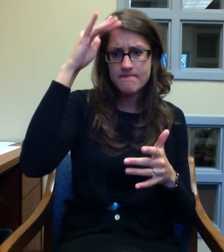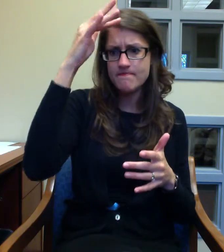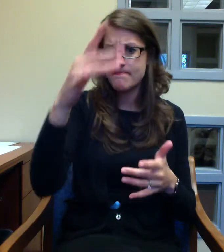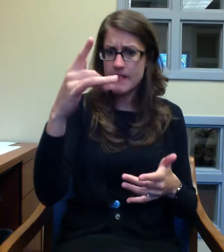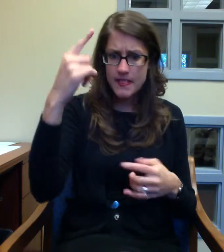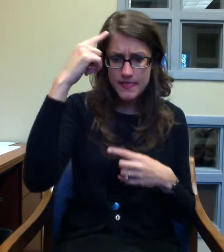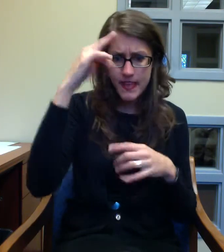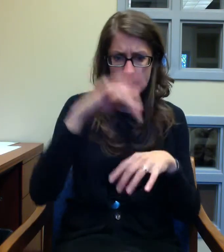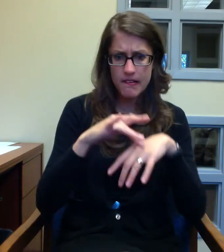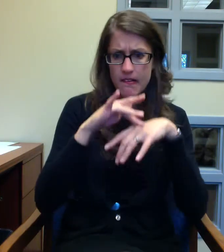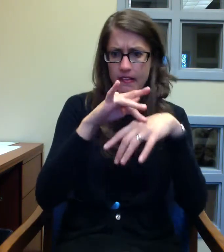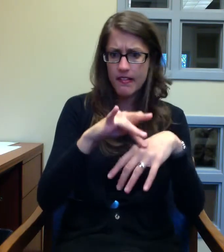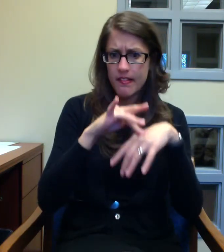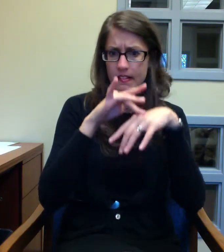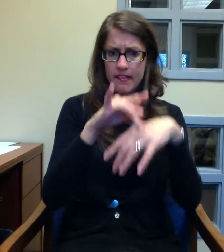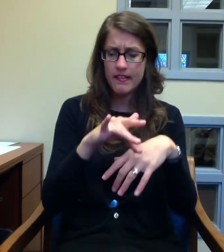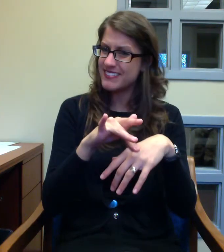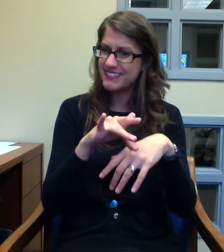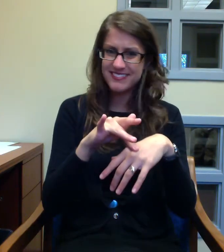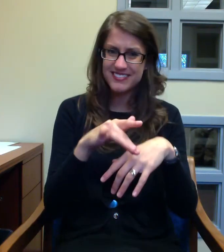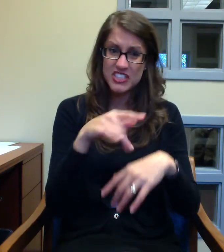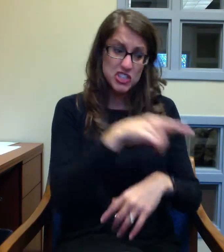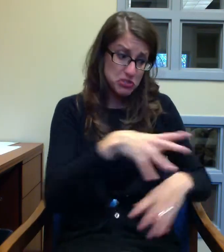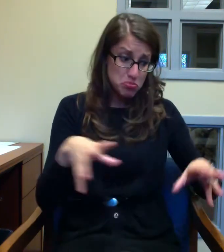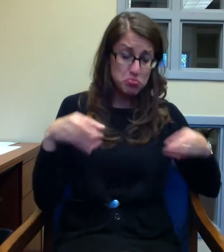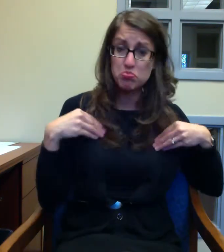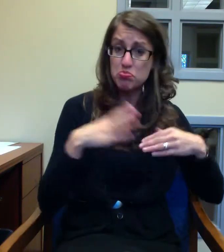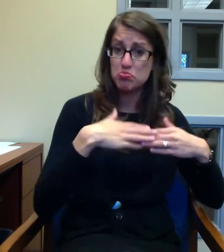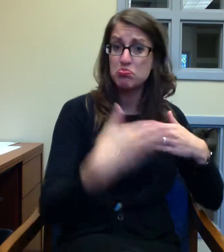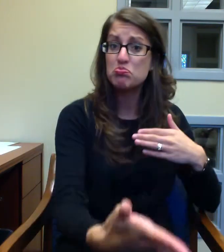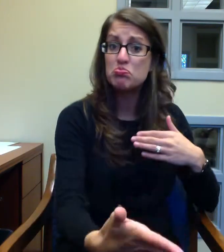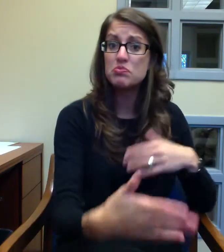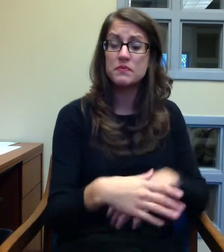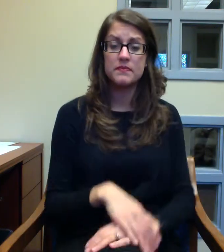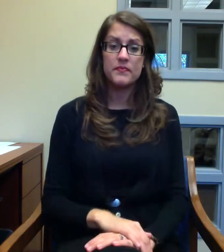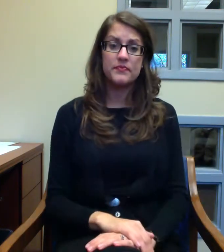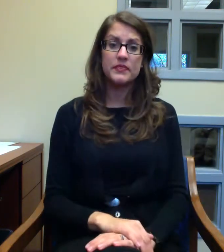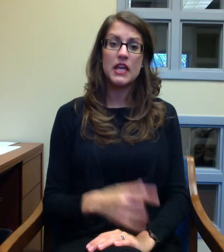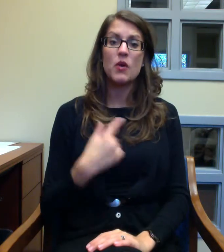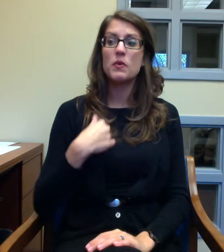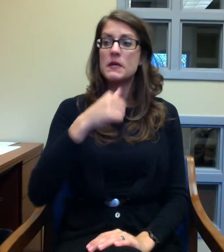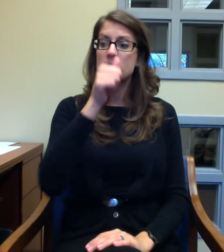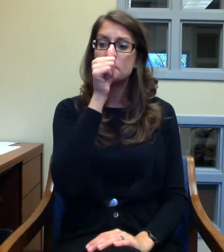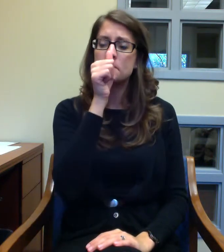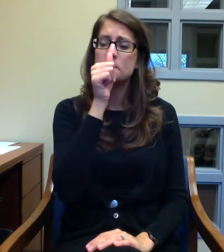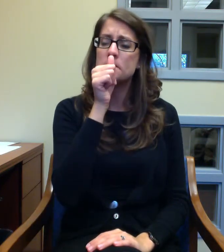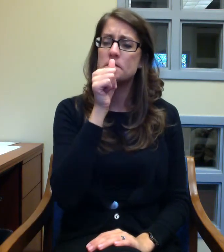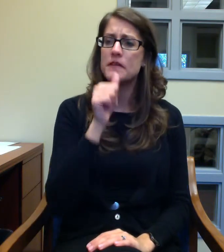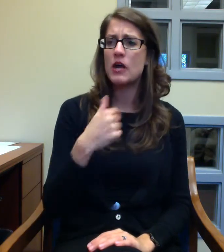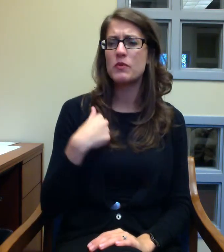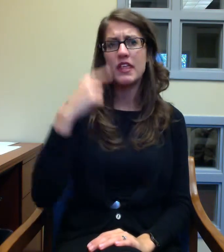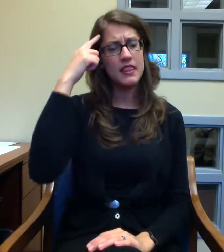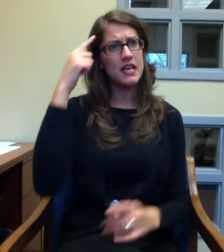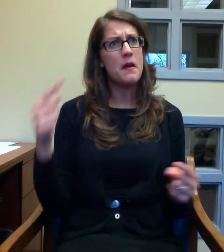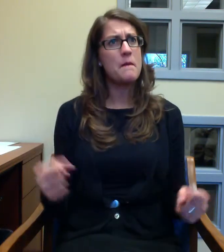So, we may suffer because of the stories we tell ourselves about what our pain means, but we are human